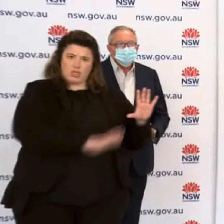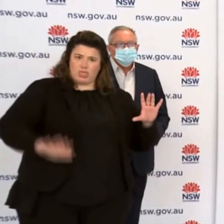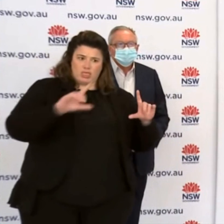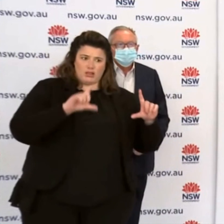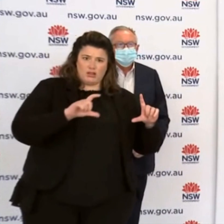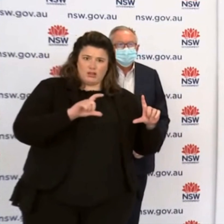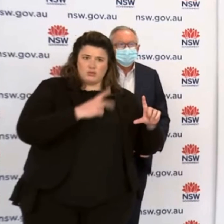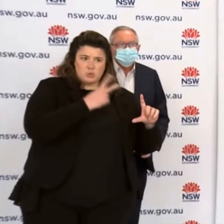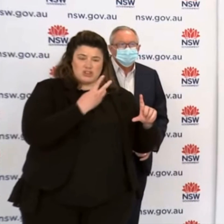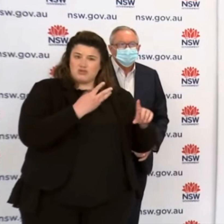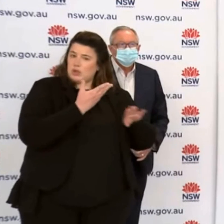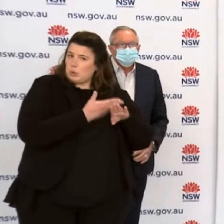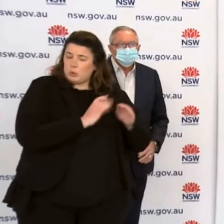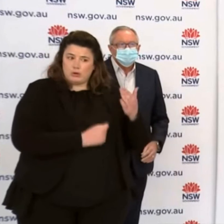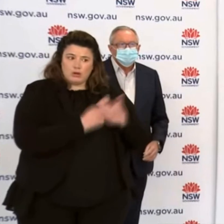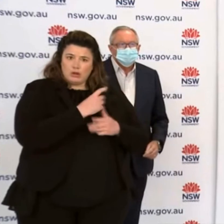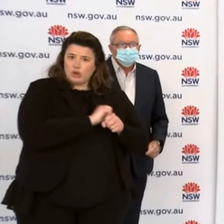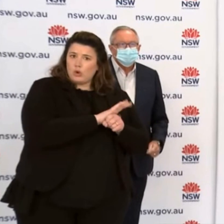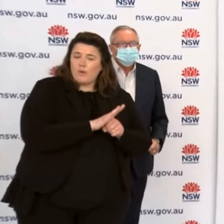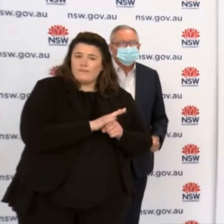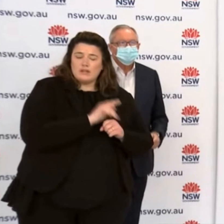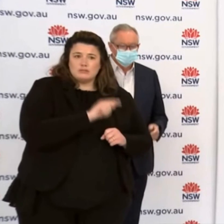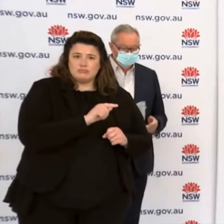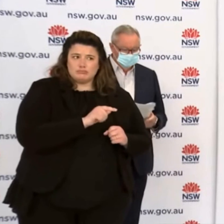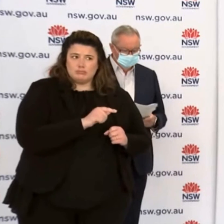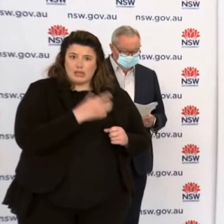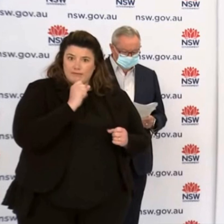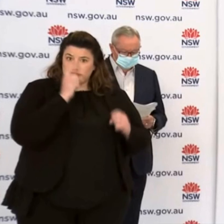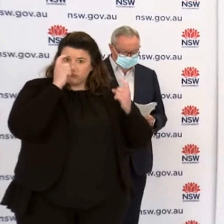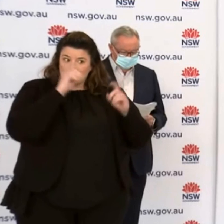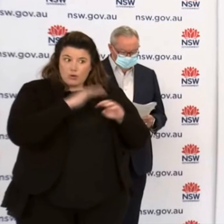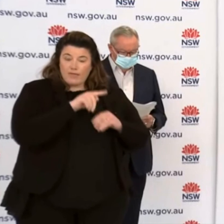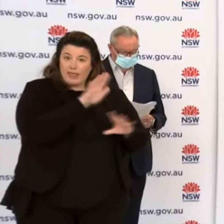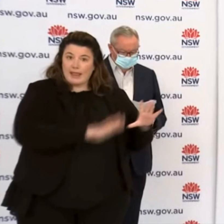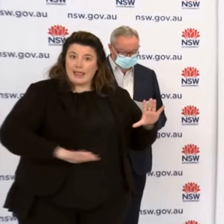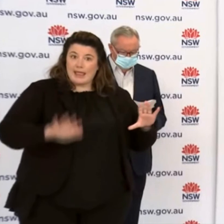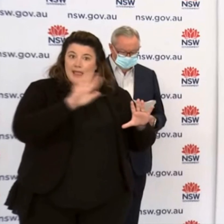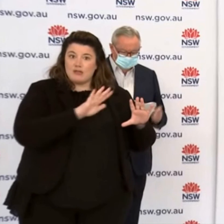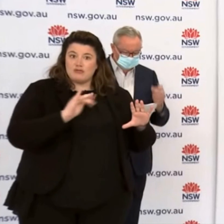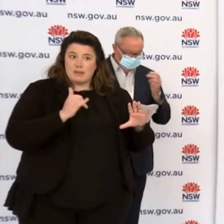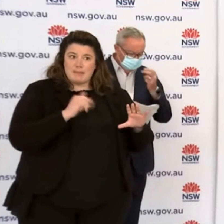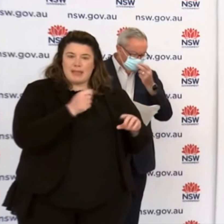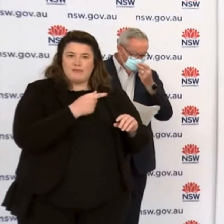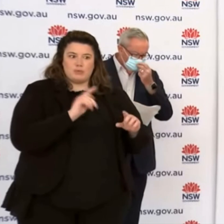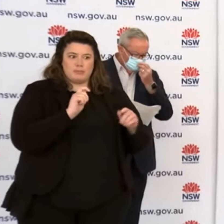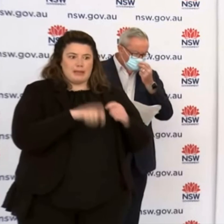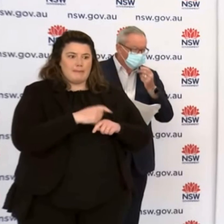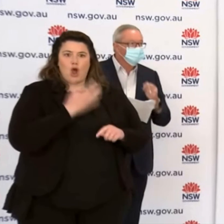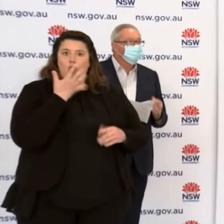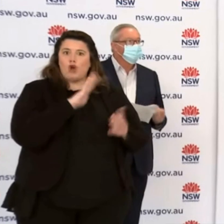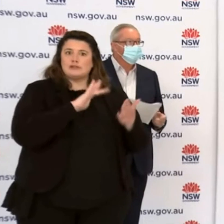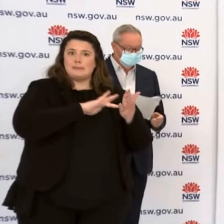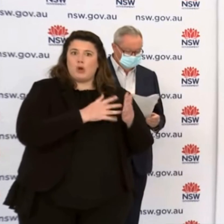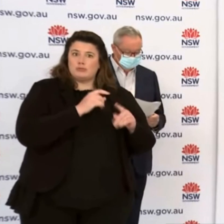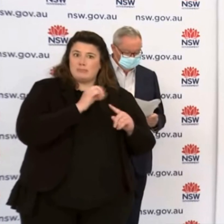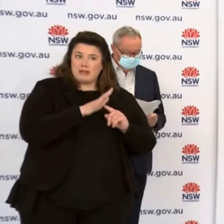concern is there about what's happening there, and is there any concern that Penrith might have to become the 9th LGA? Yeah, look, we are concerned. We're concerned